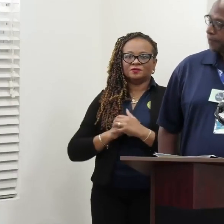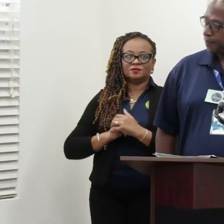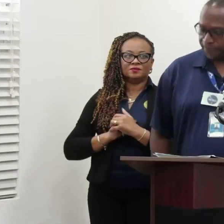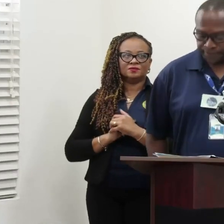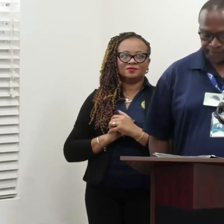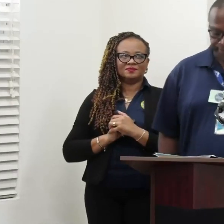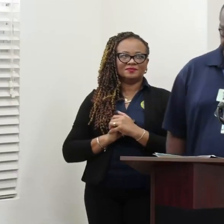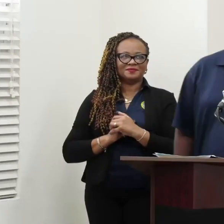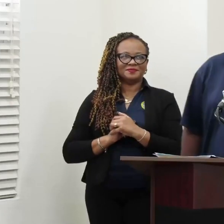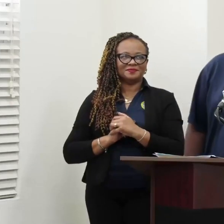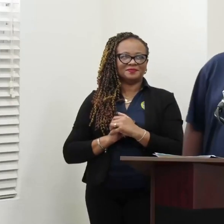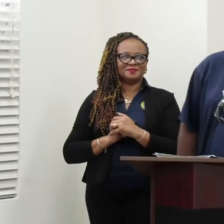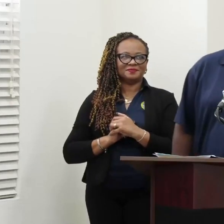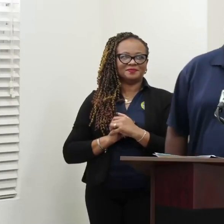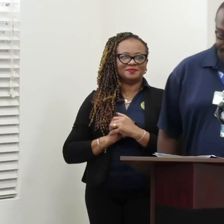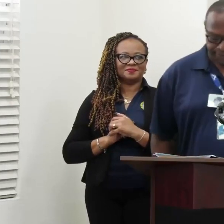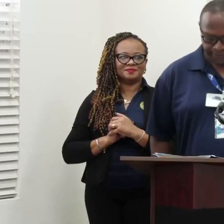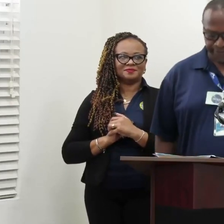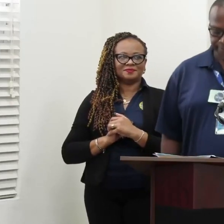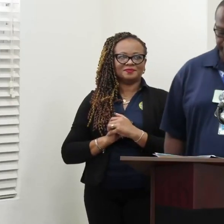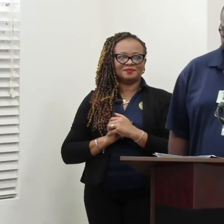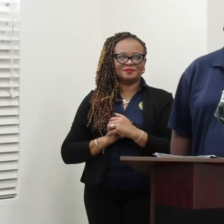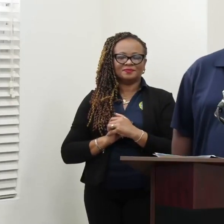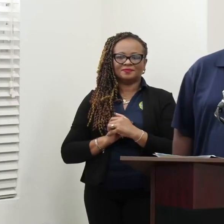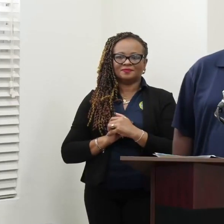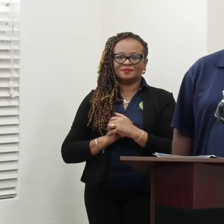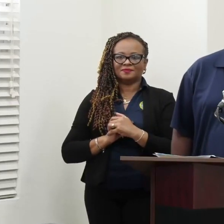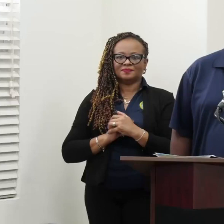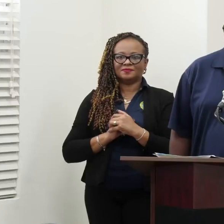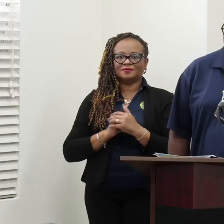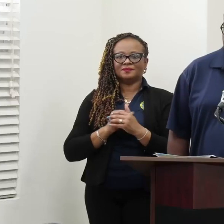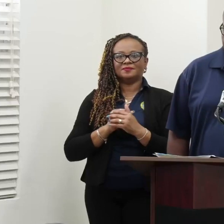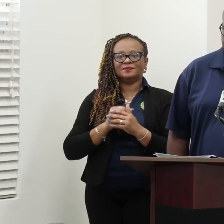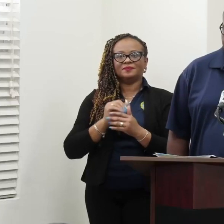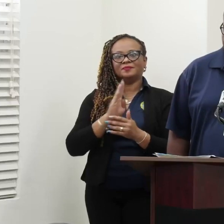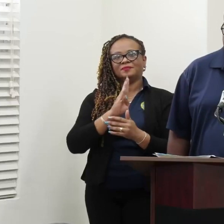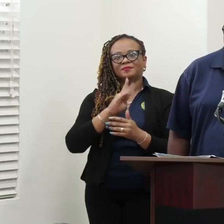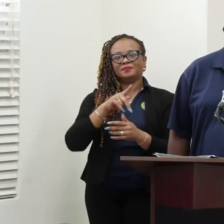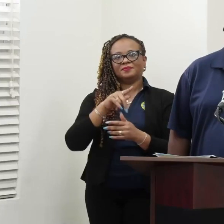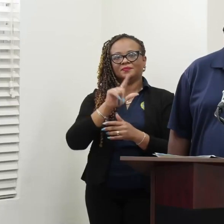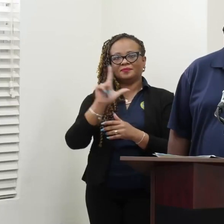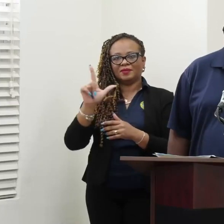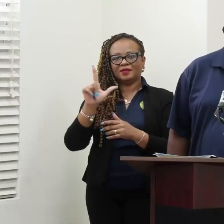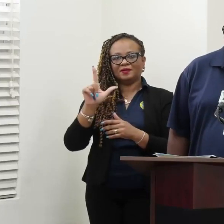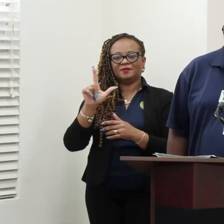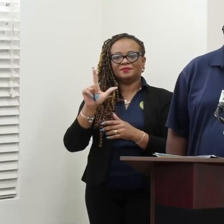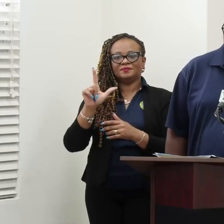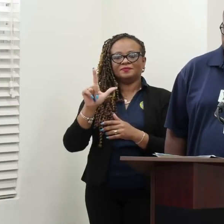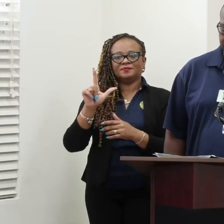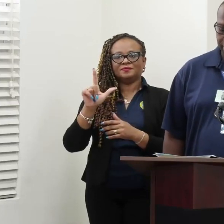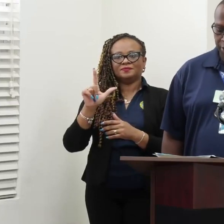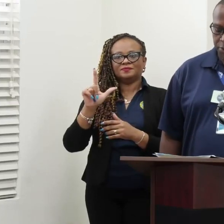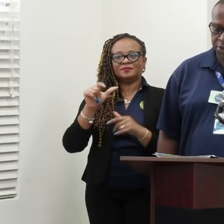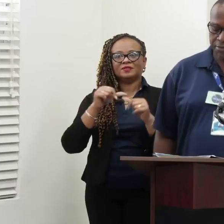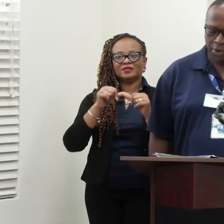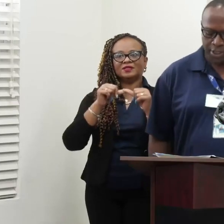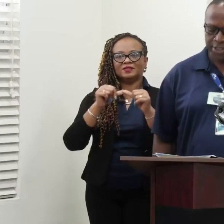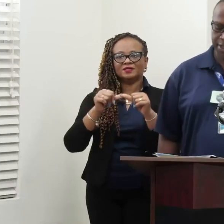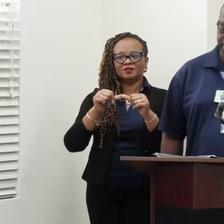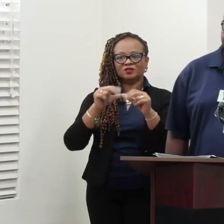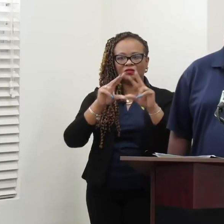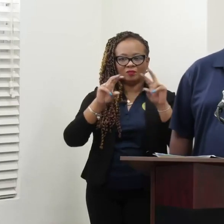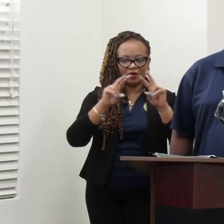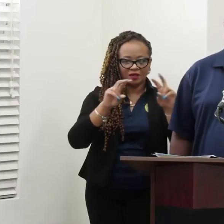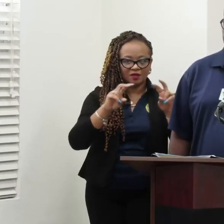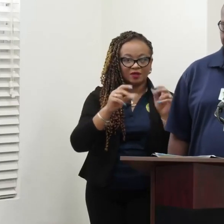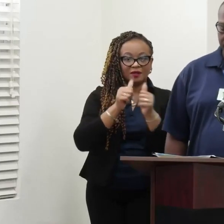Konya, ça c'est mon PPL qui a parlé Konya. The Bahamas Power and Light Company Limited continues to monitor